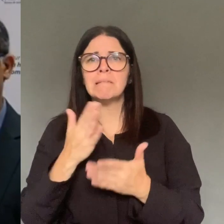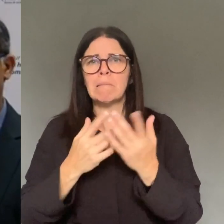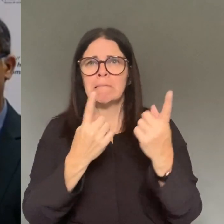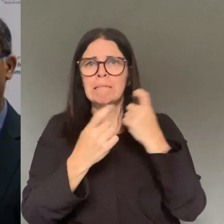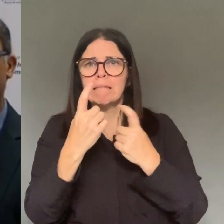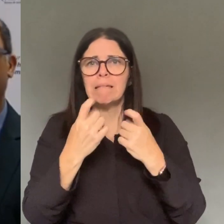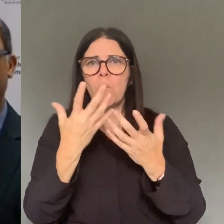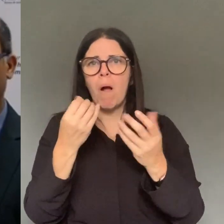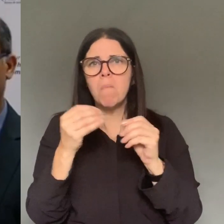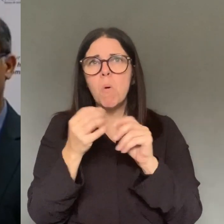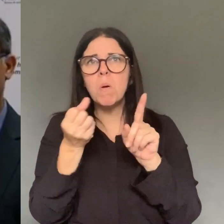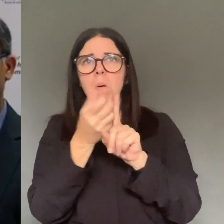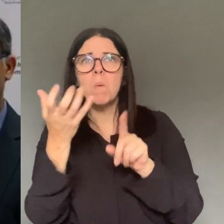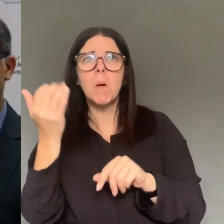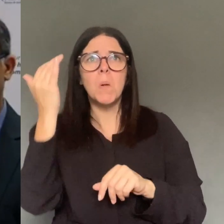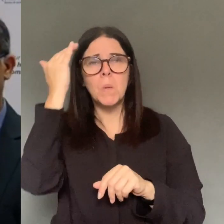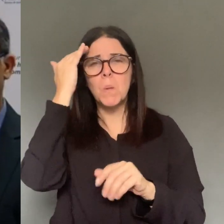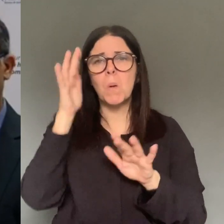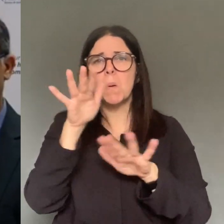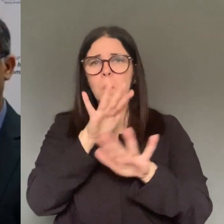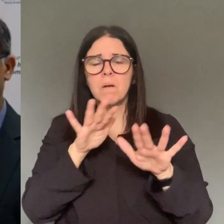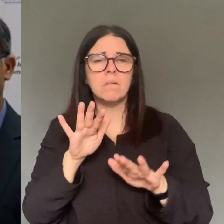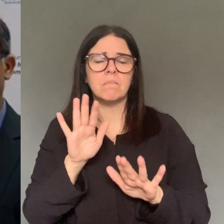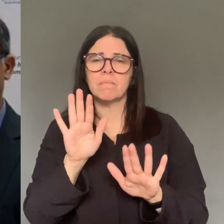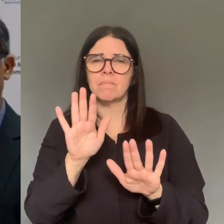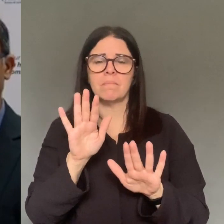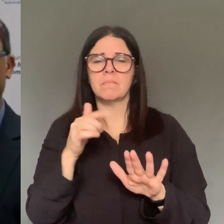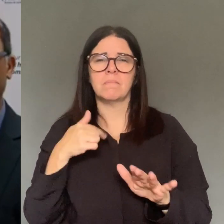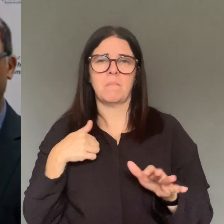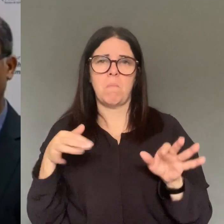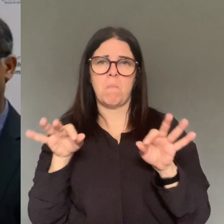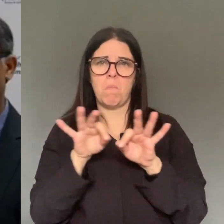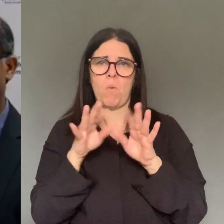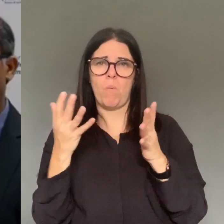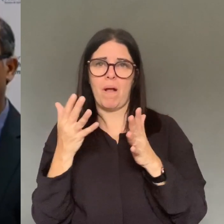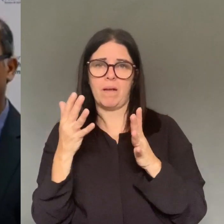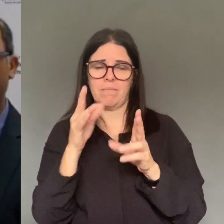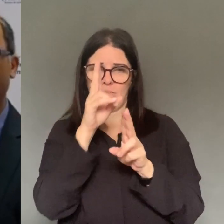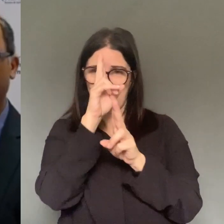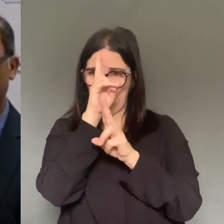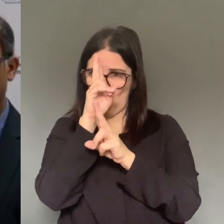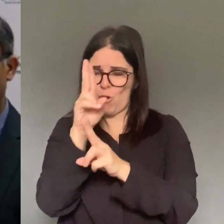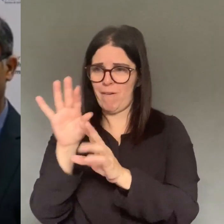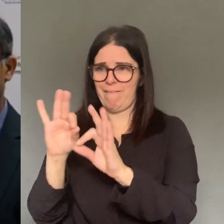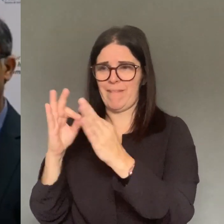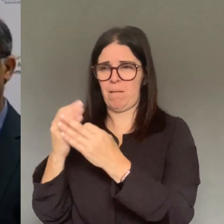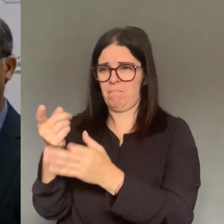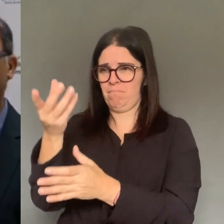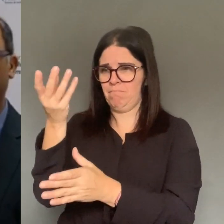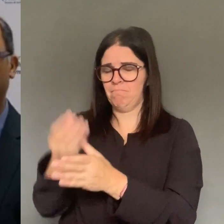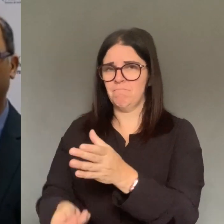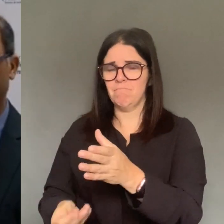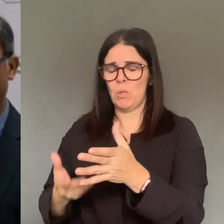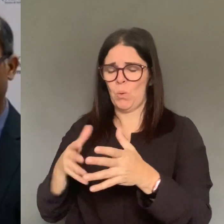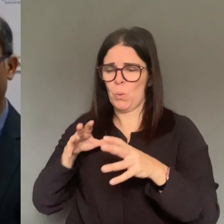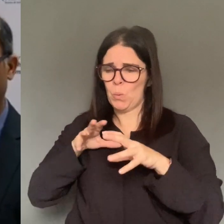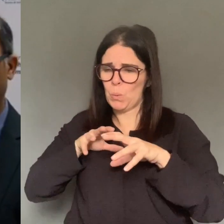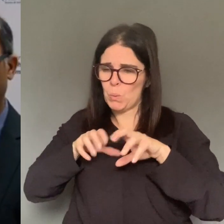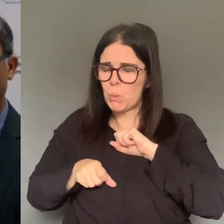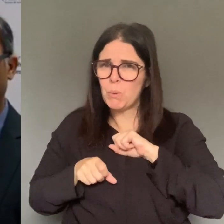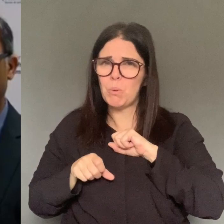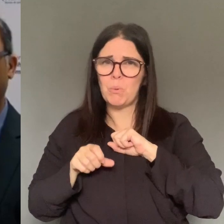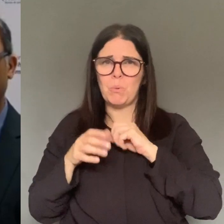condolences to each family experiencing for their loss of their loved ones. This is not easy to report any death in our